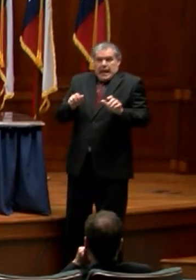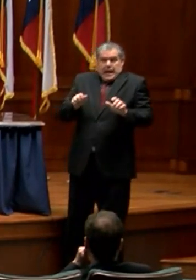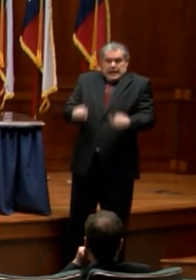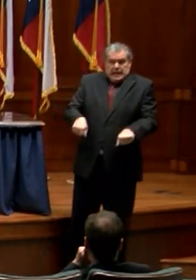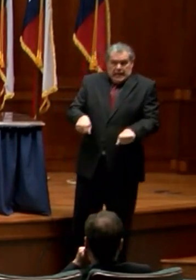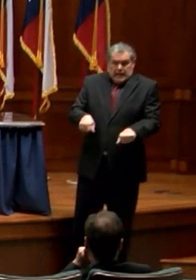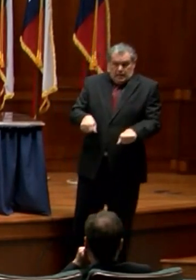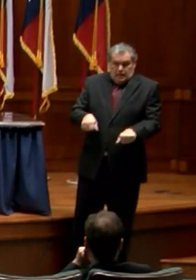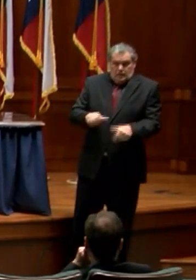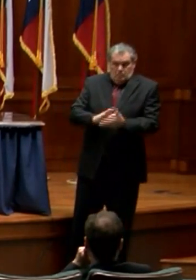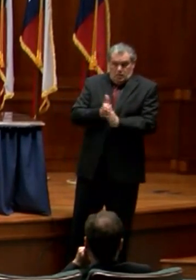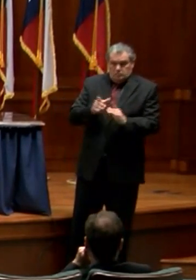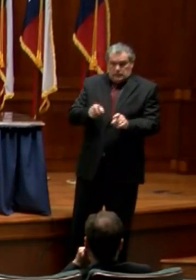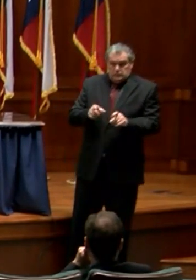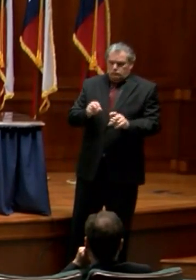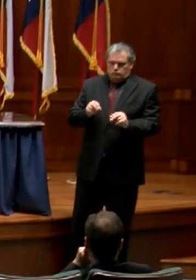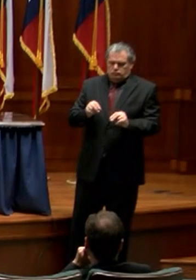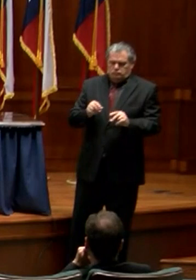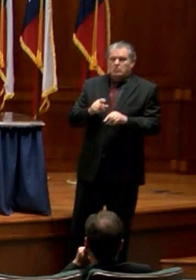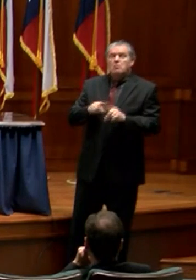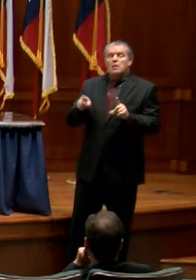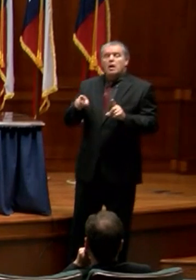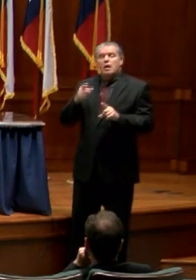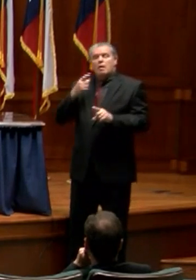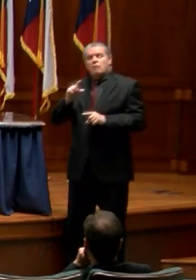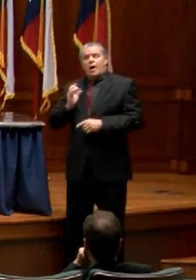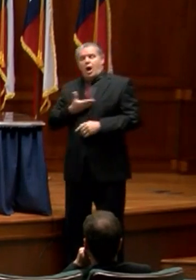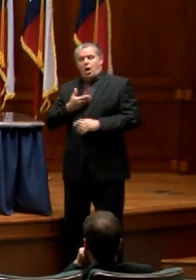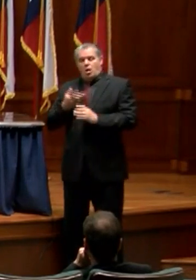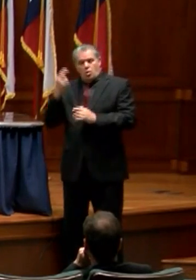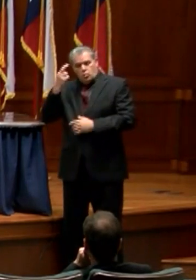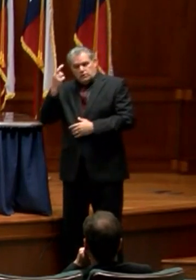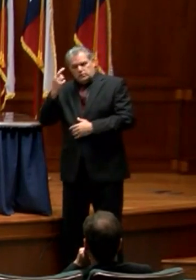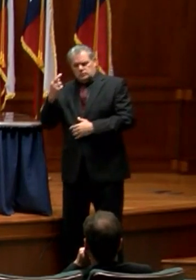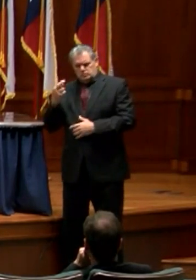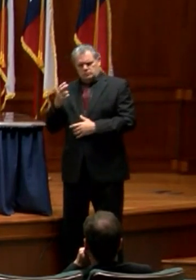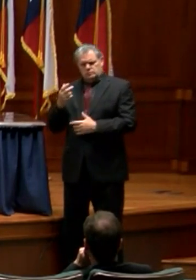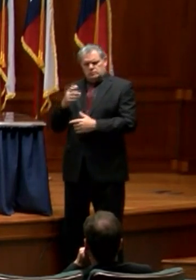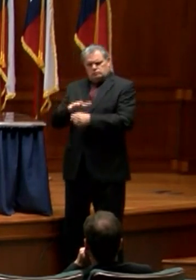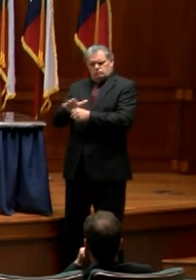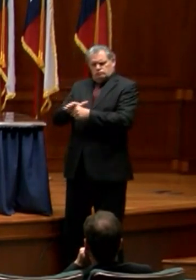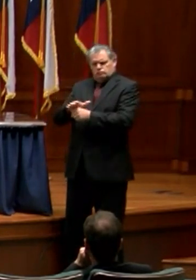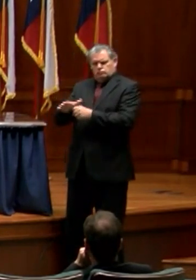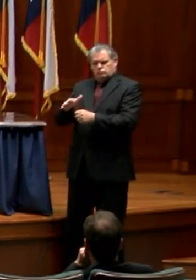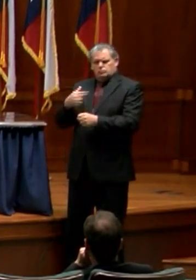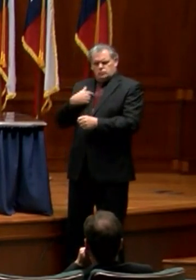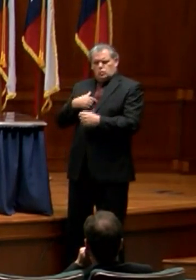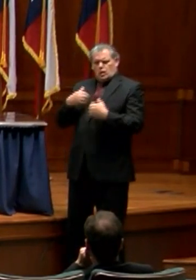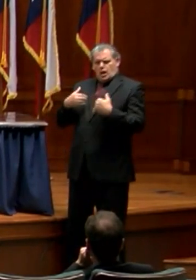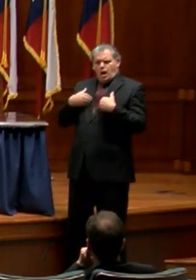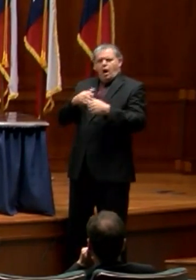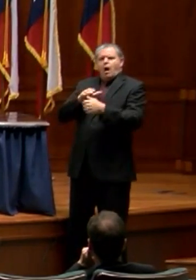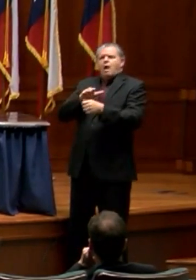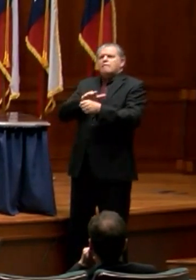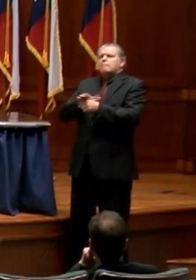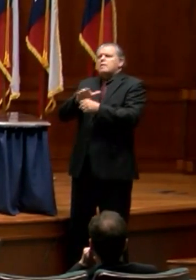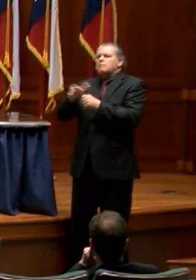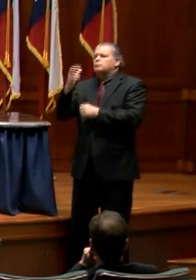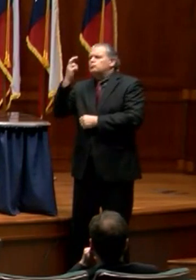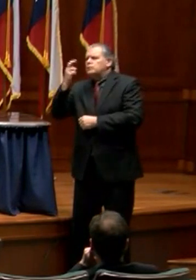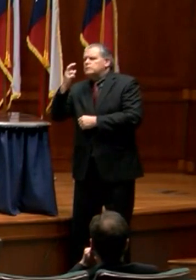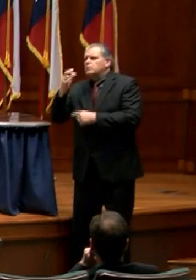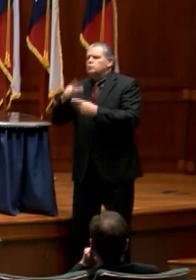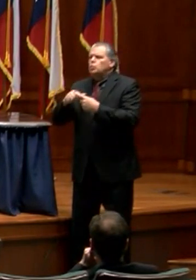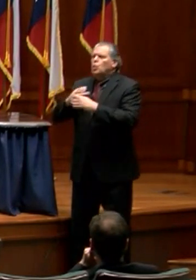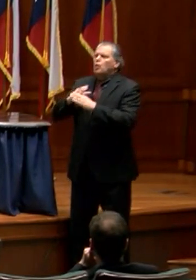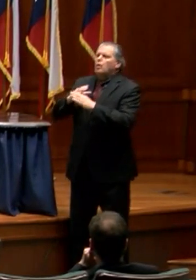for the purposes that we have in public health, it is perfectly adequate and does reflect the course of the illness